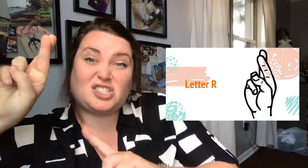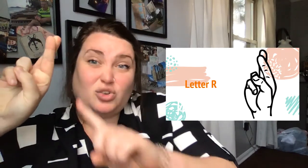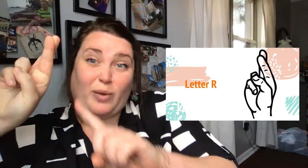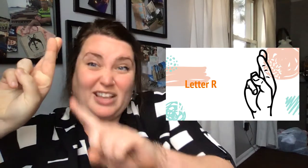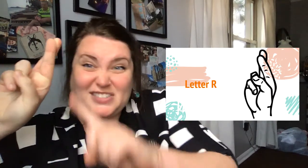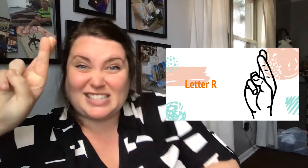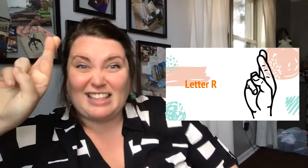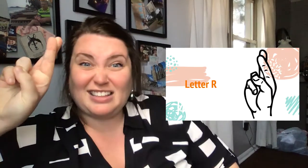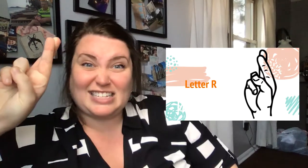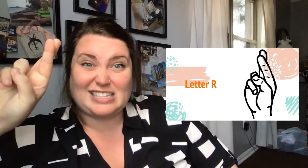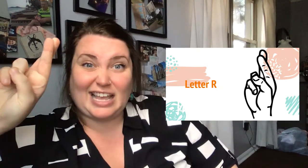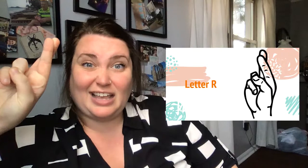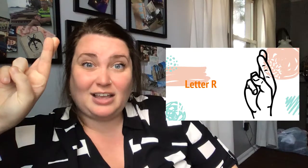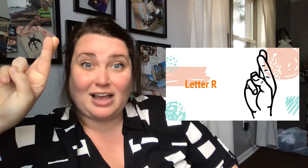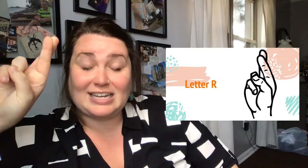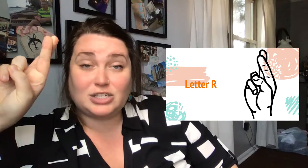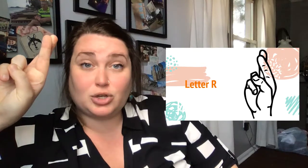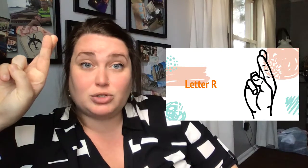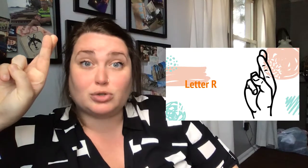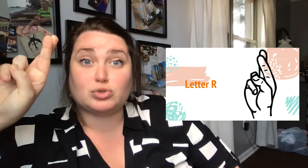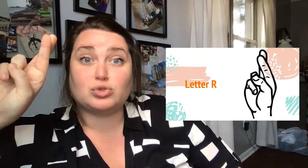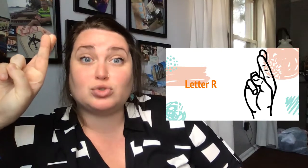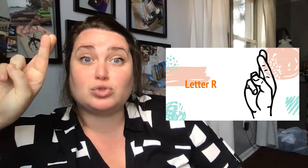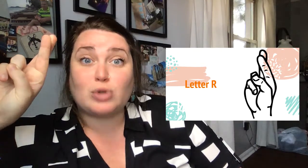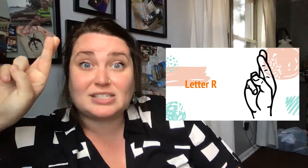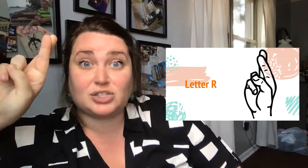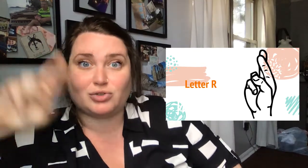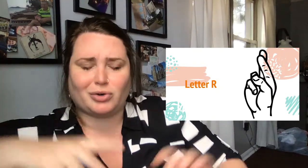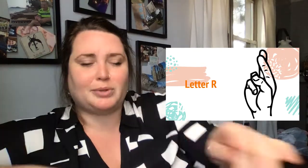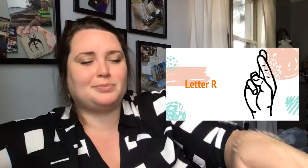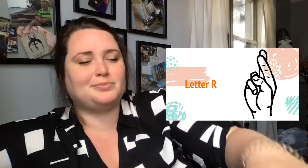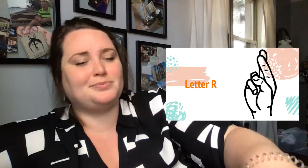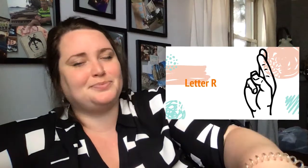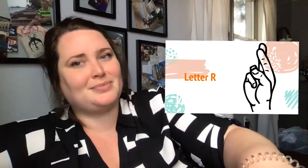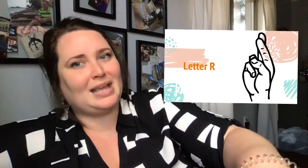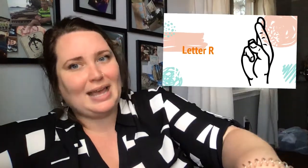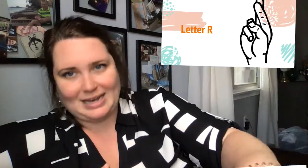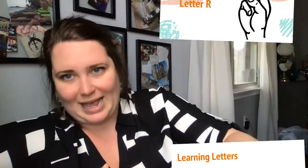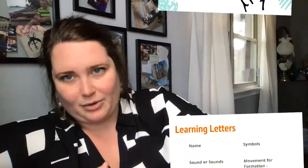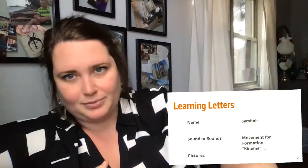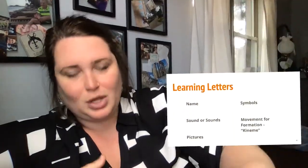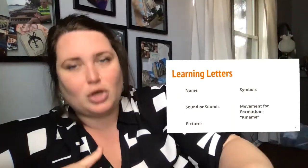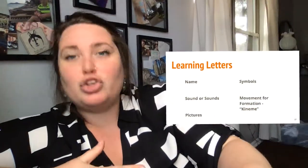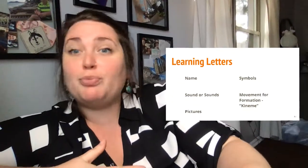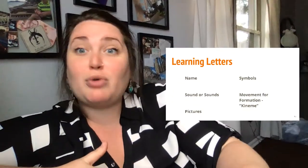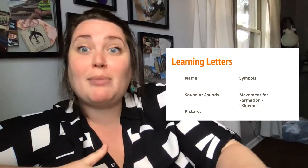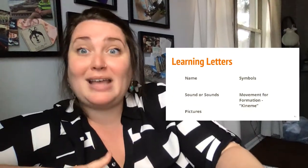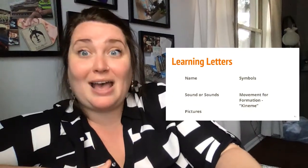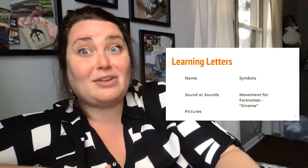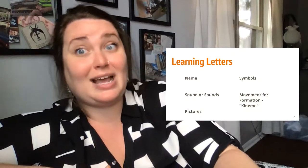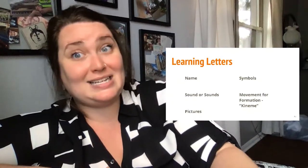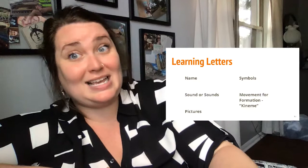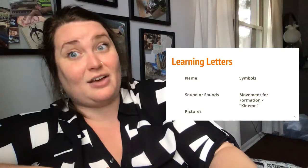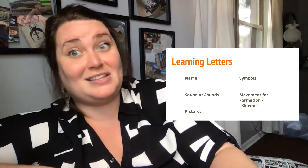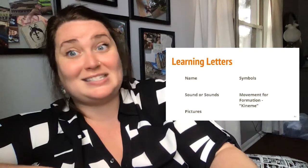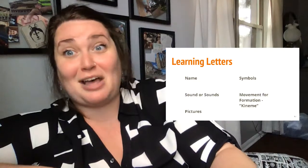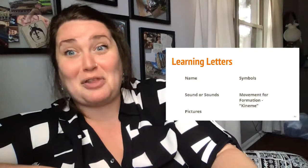way of silently saying, I need to go to the restroom. Now, you probably have an idea of the sound that